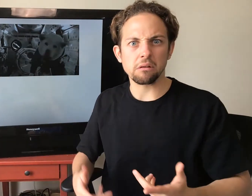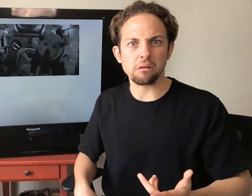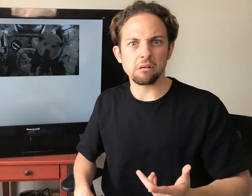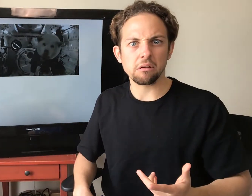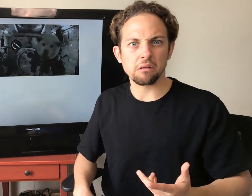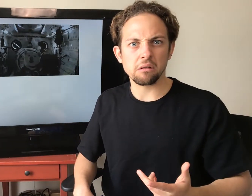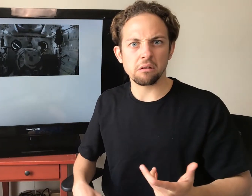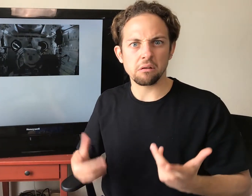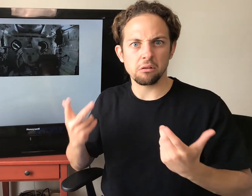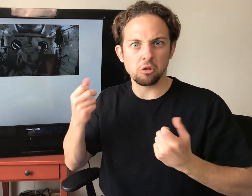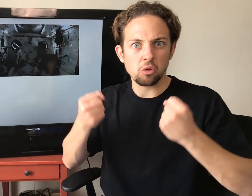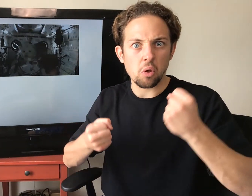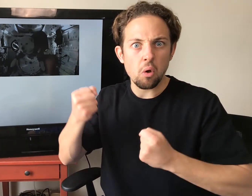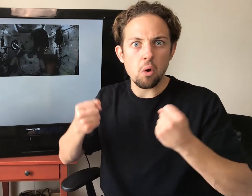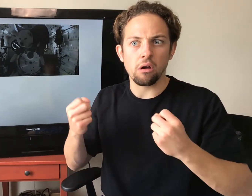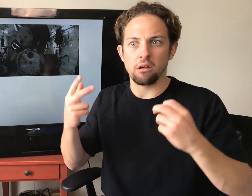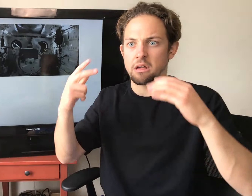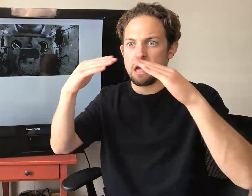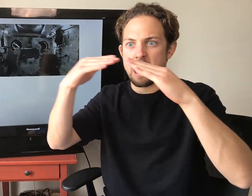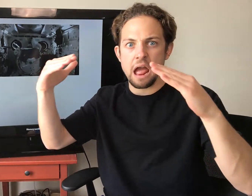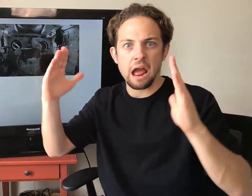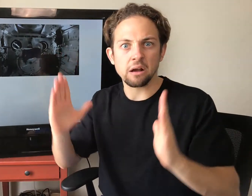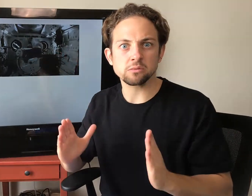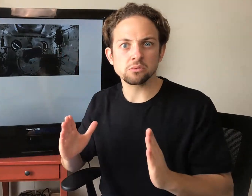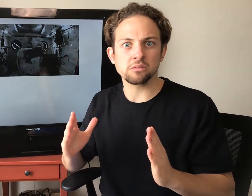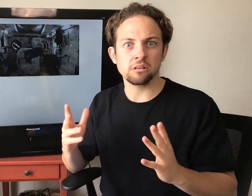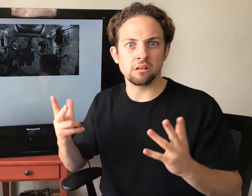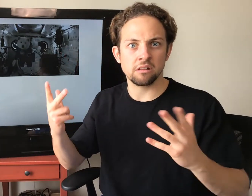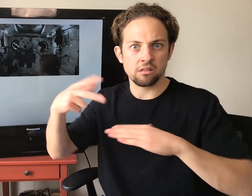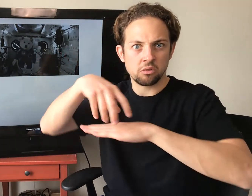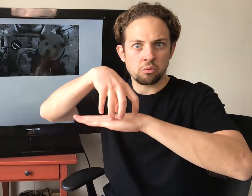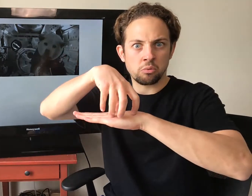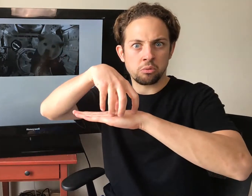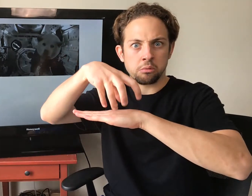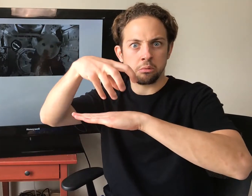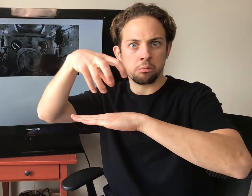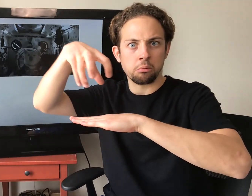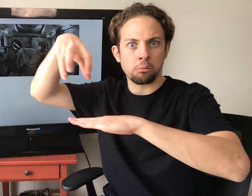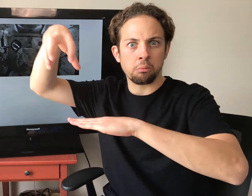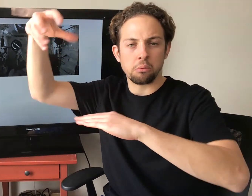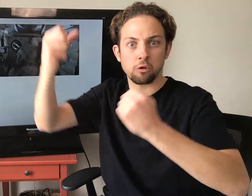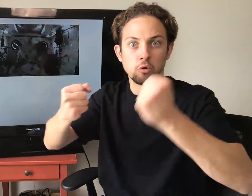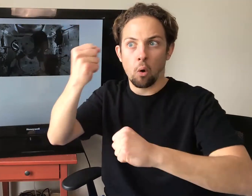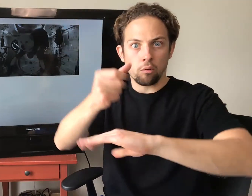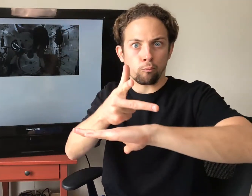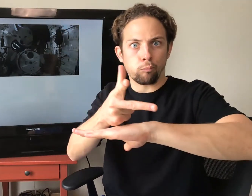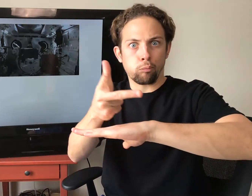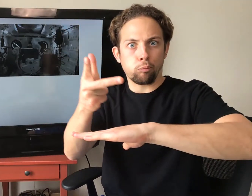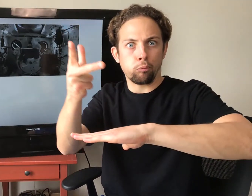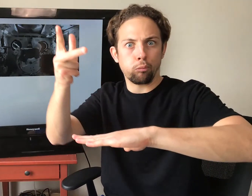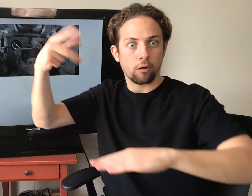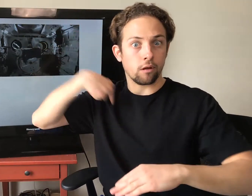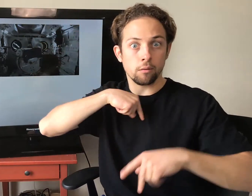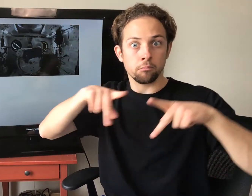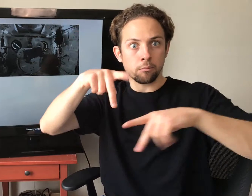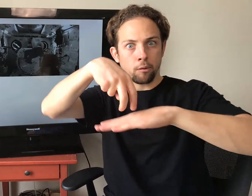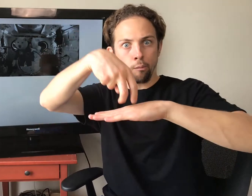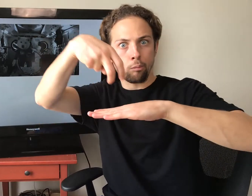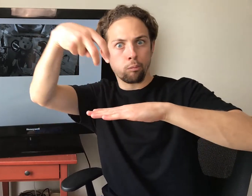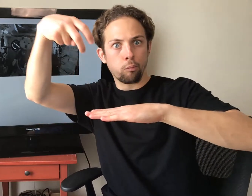Now imagine a place with no gravity. What do you think that would look like? Our cars, our houses, everything